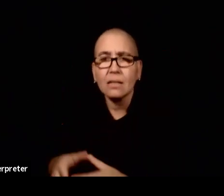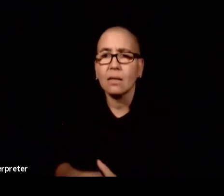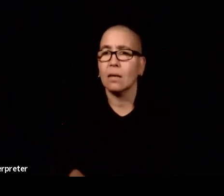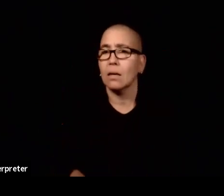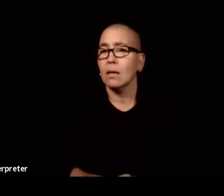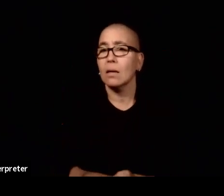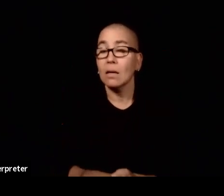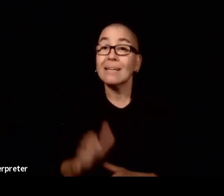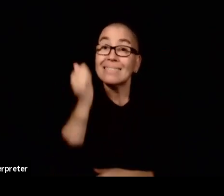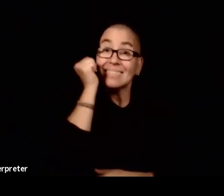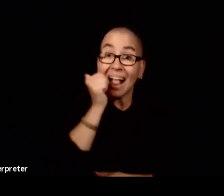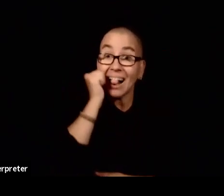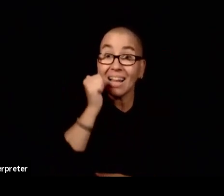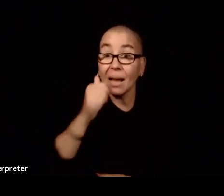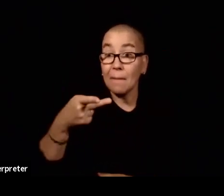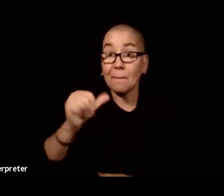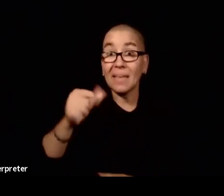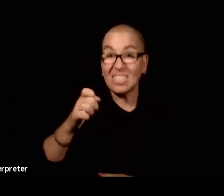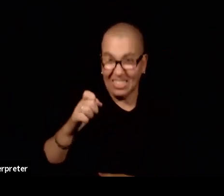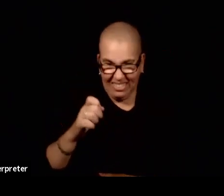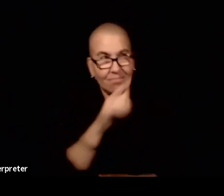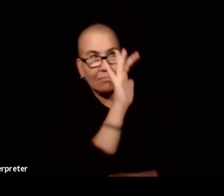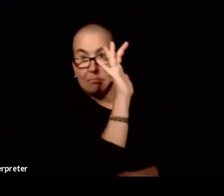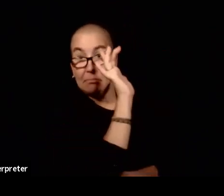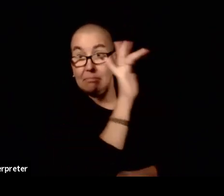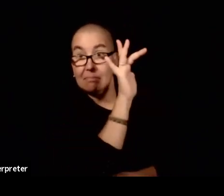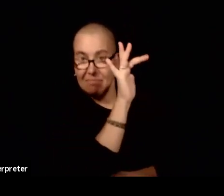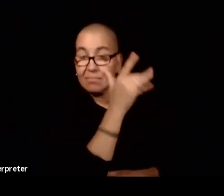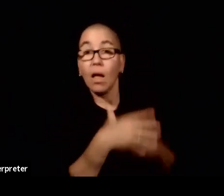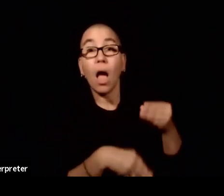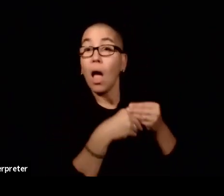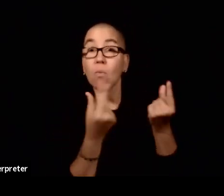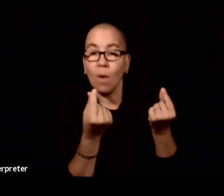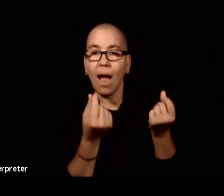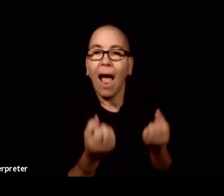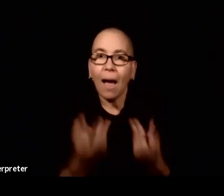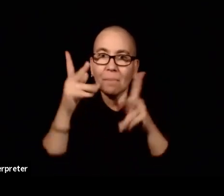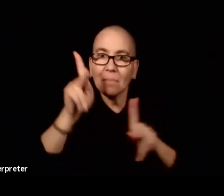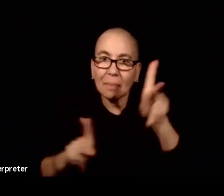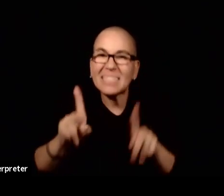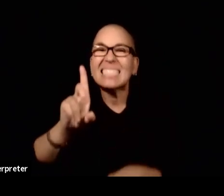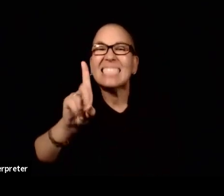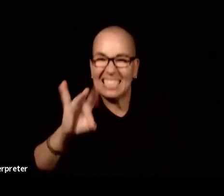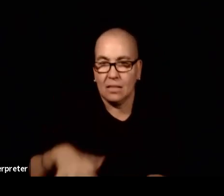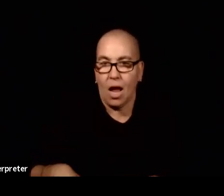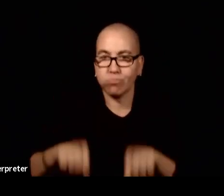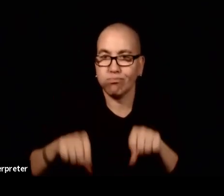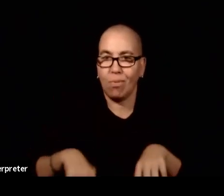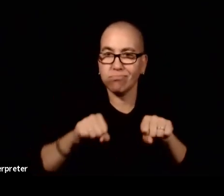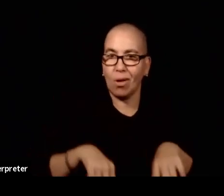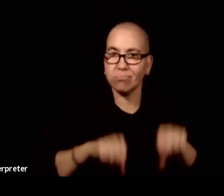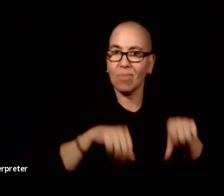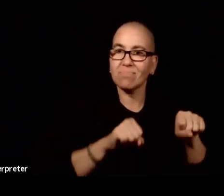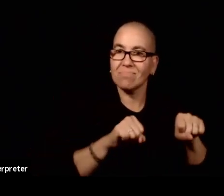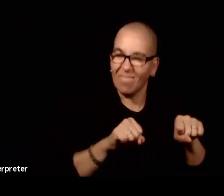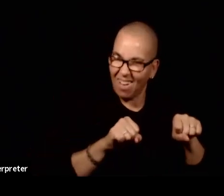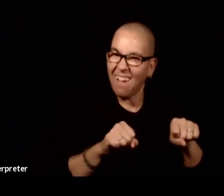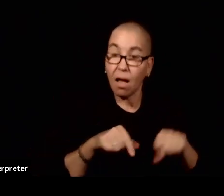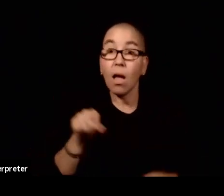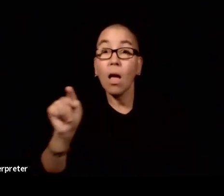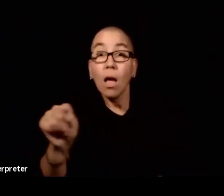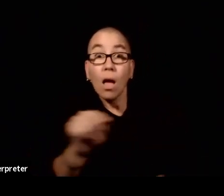total number of people tested. And as reporters may remember, we have over time